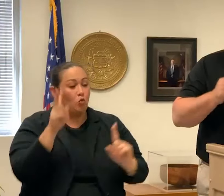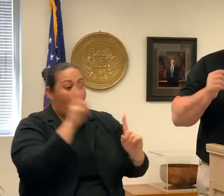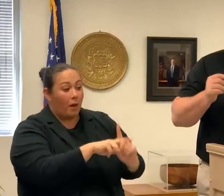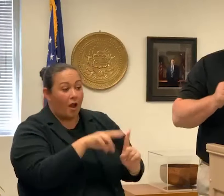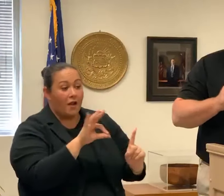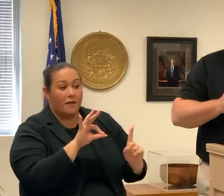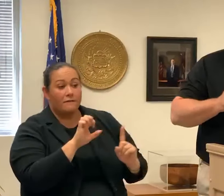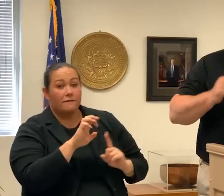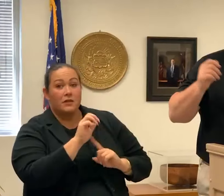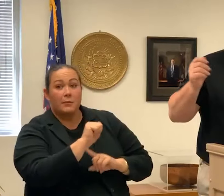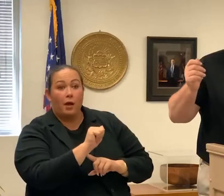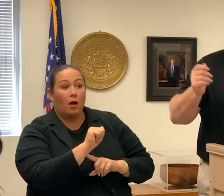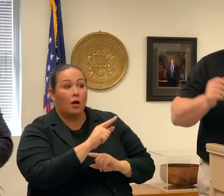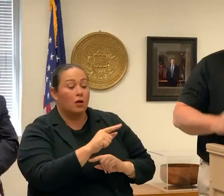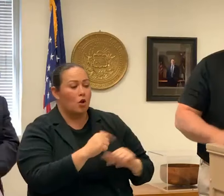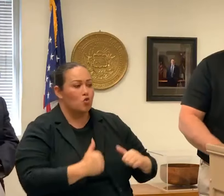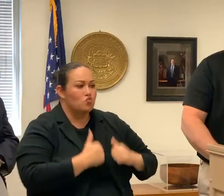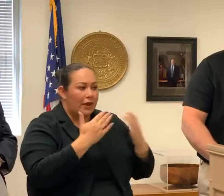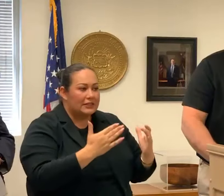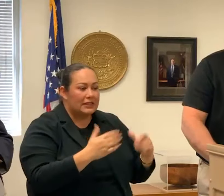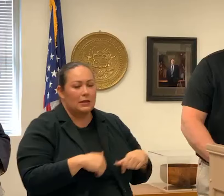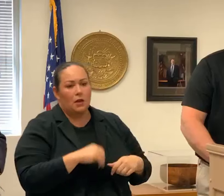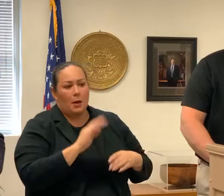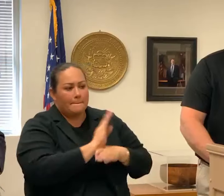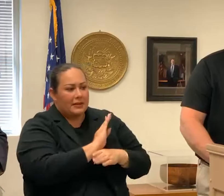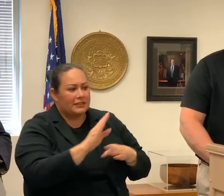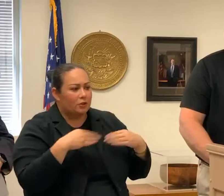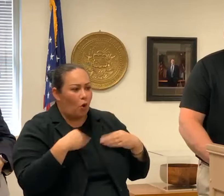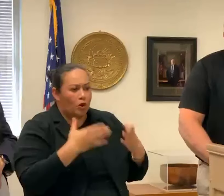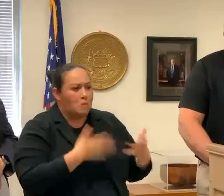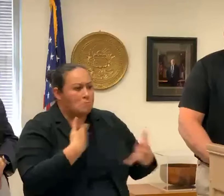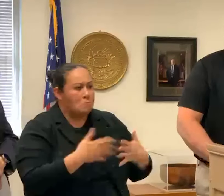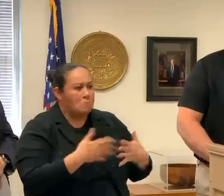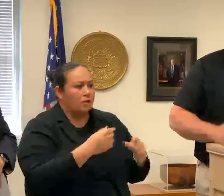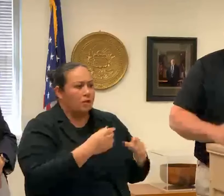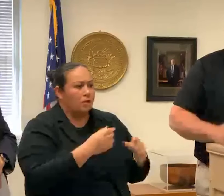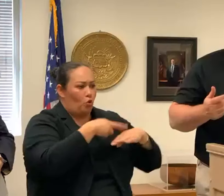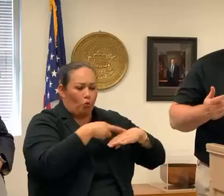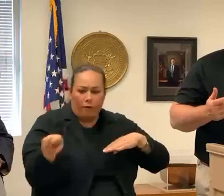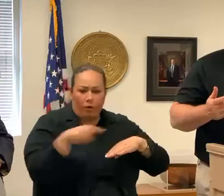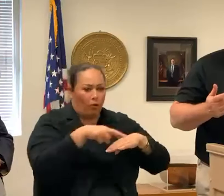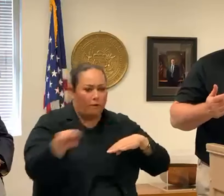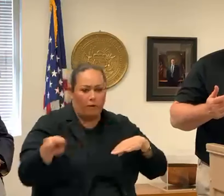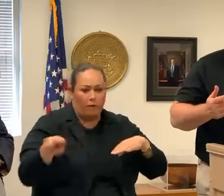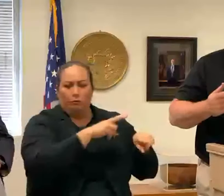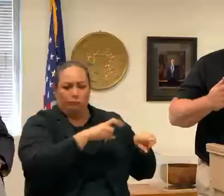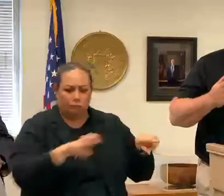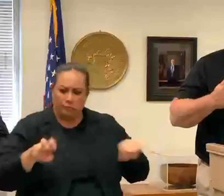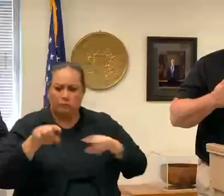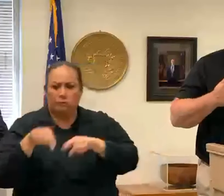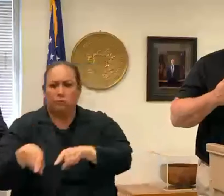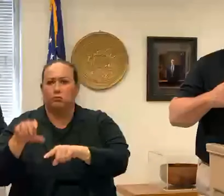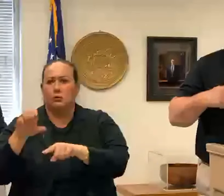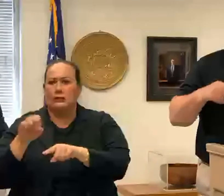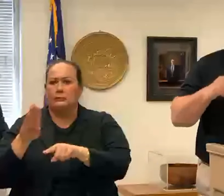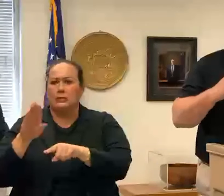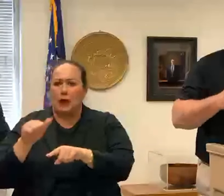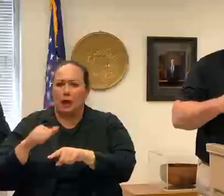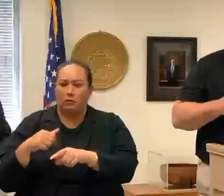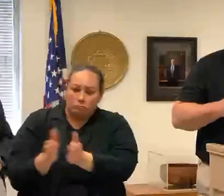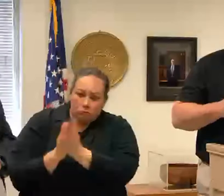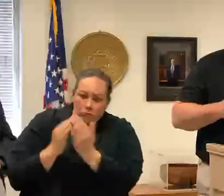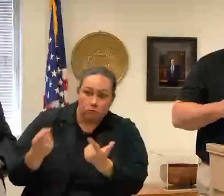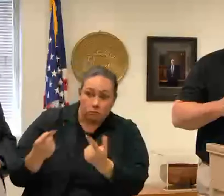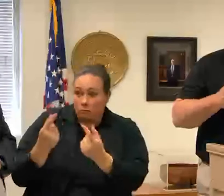you're a resident or a business owner, you're sent over to SBA to get further assistance from SBA. There's other federal